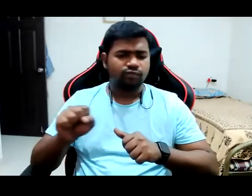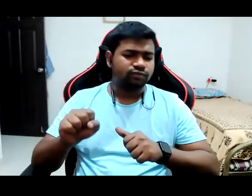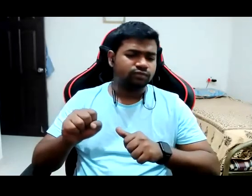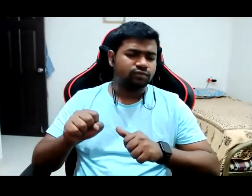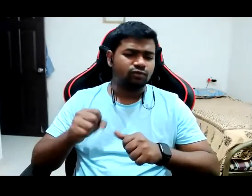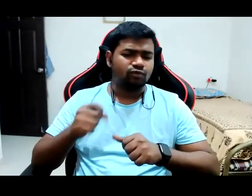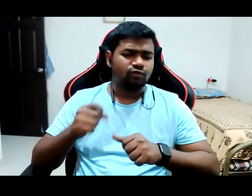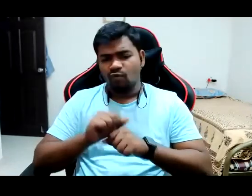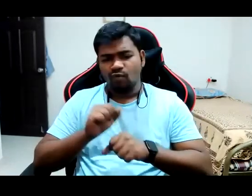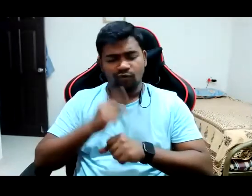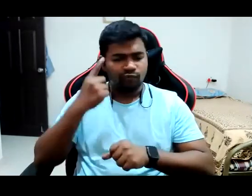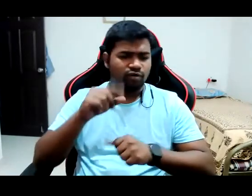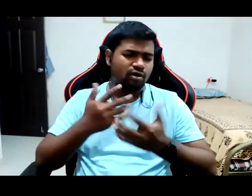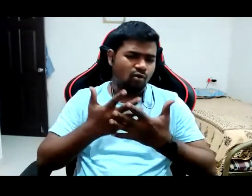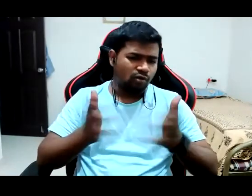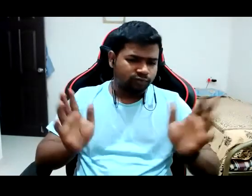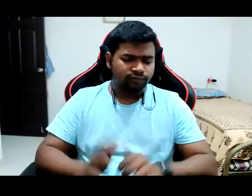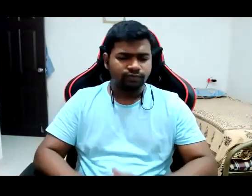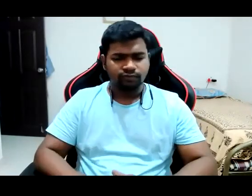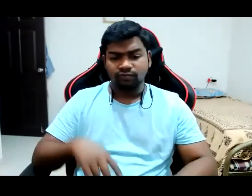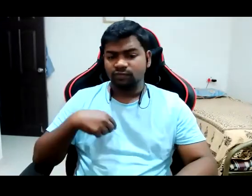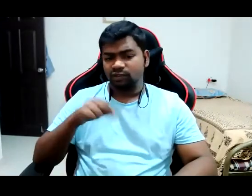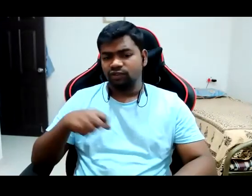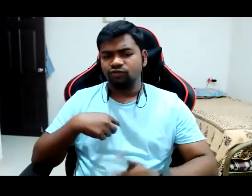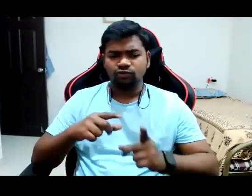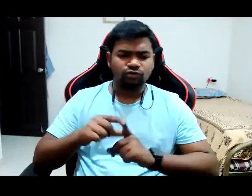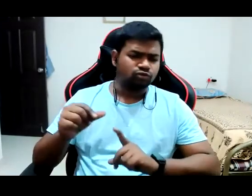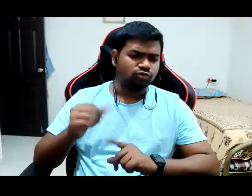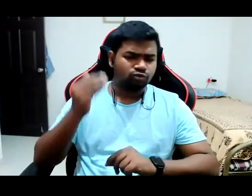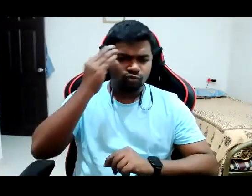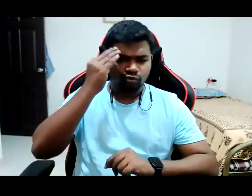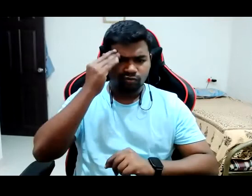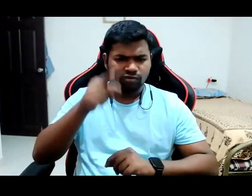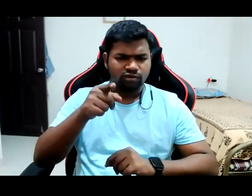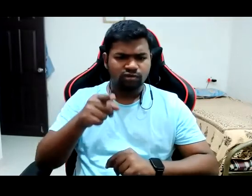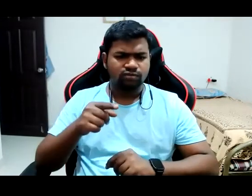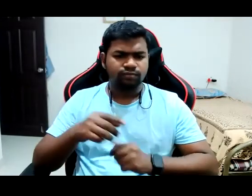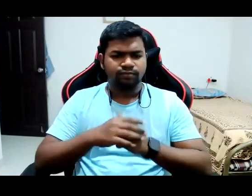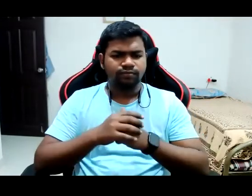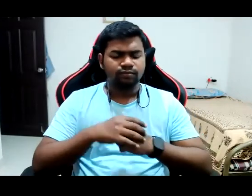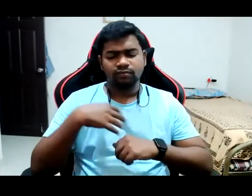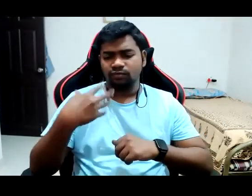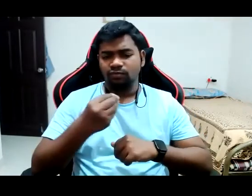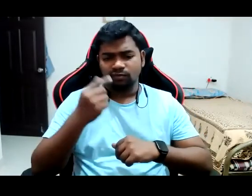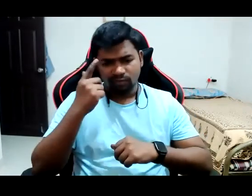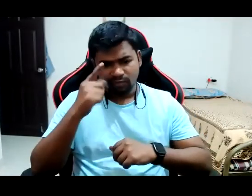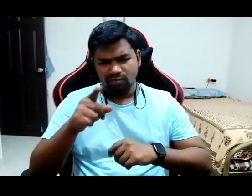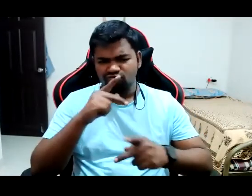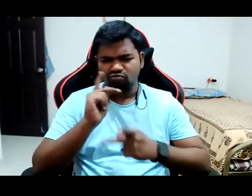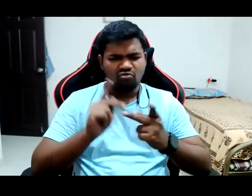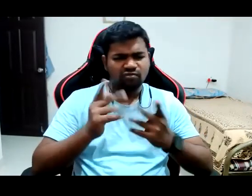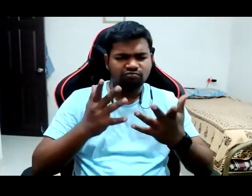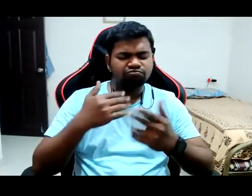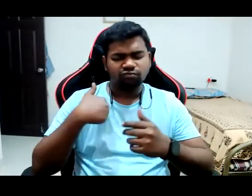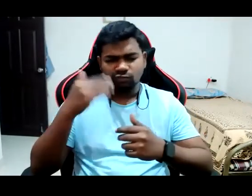everyone. And so, yes, we do know actually that this is not ideal, and we do know that this is not perfect. We didn't want to